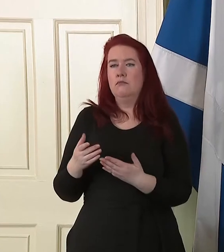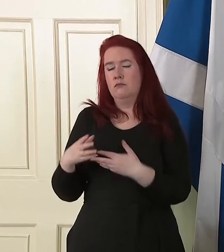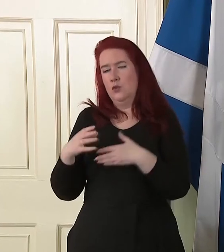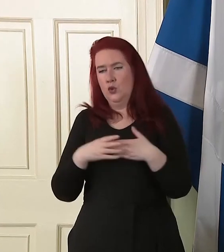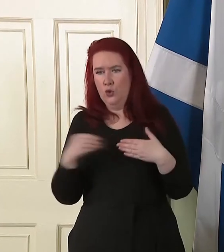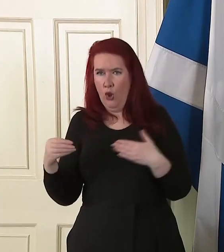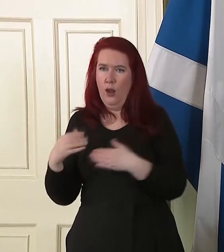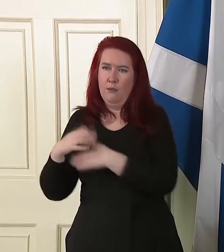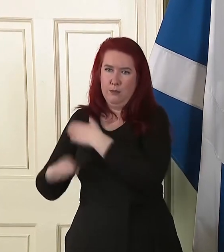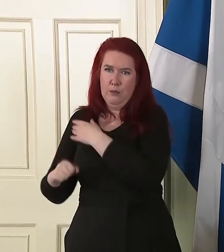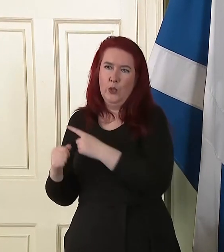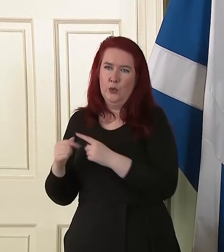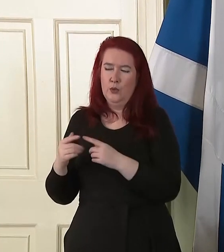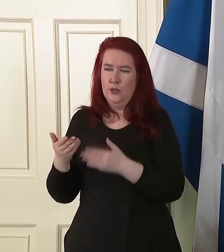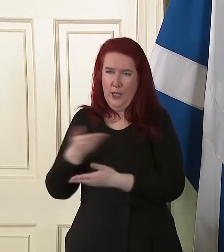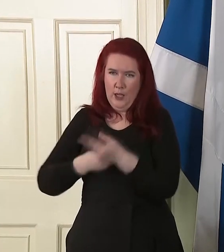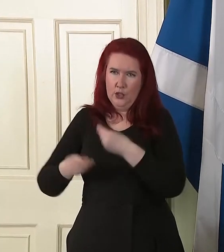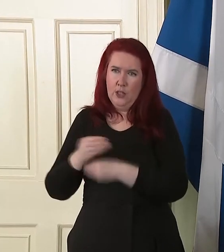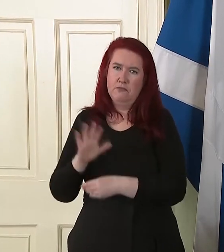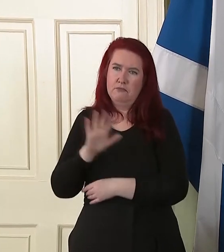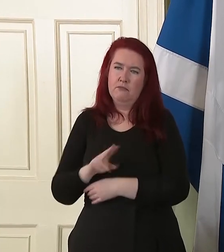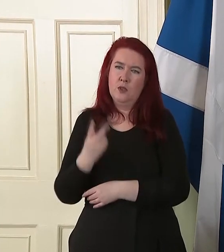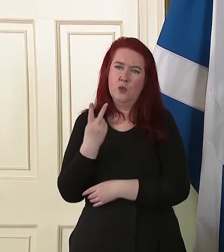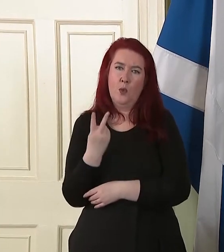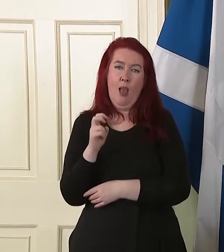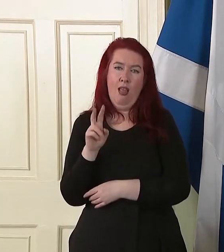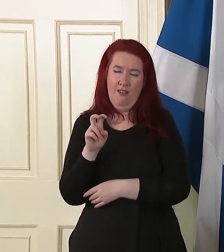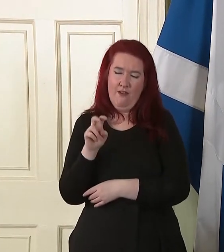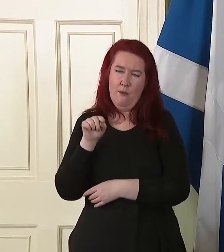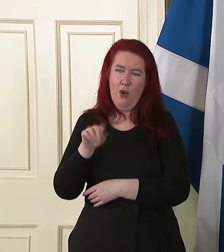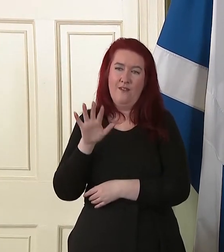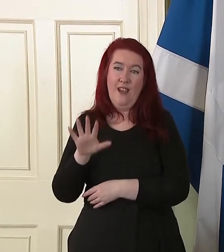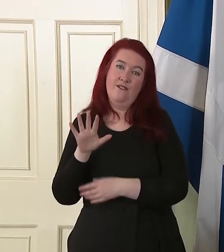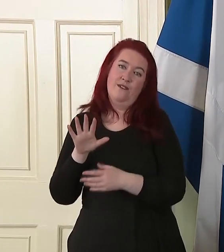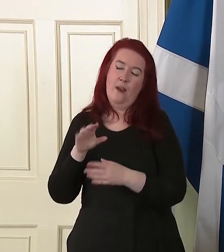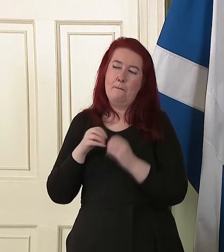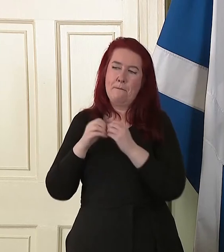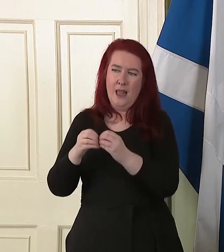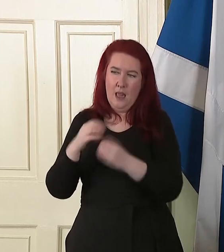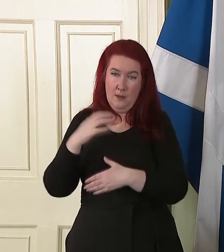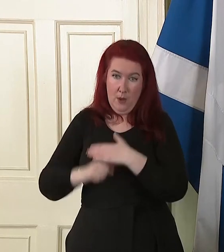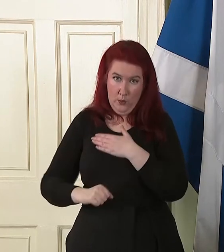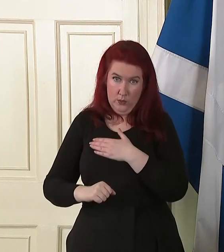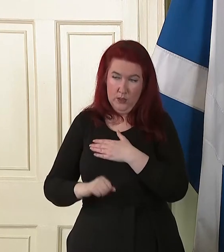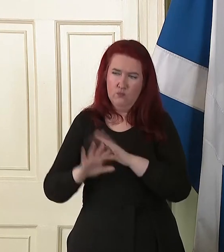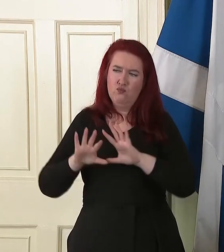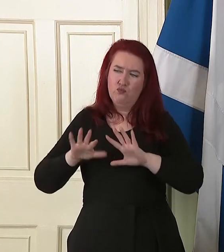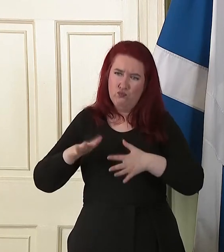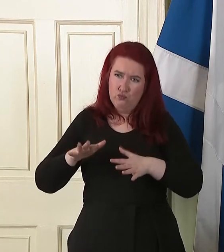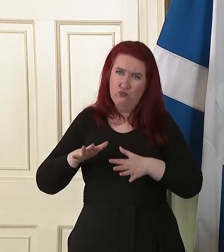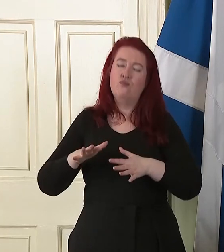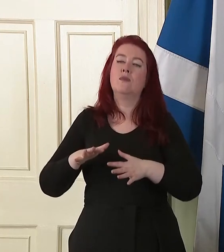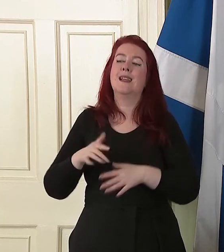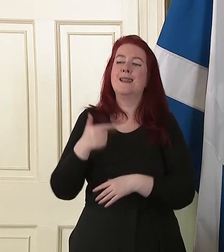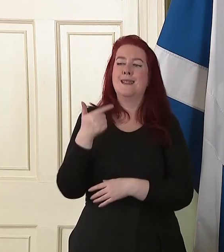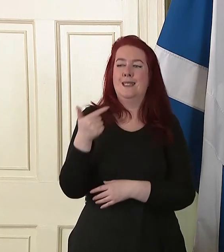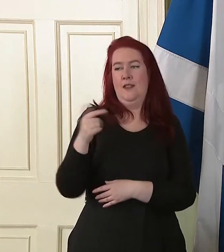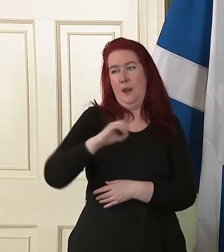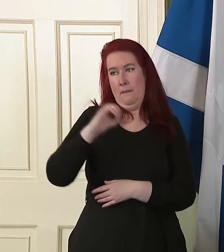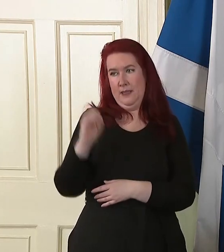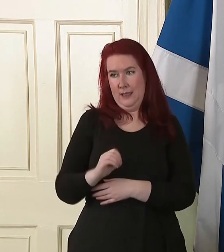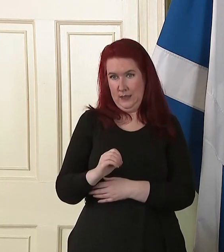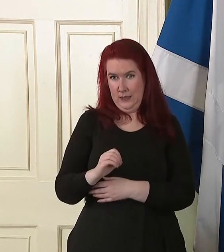rates, would be about £12.5 billion, which is roughly approximate to 7%